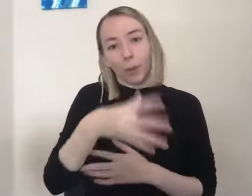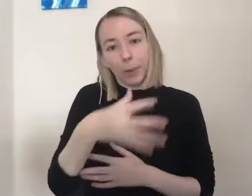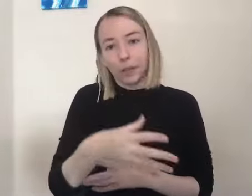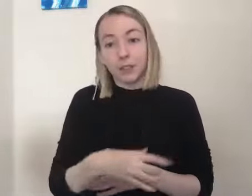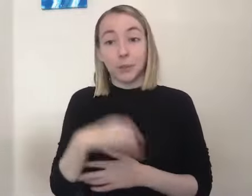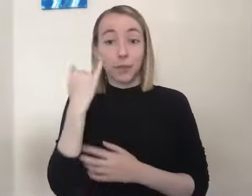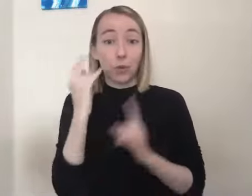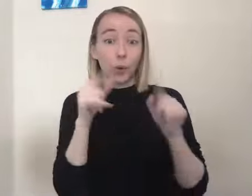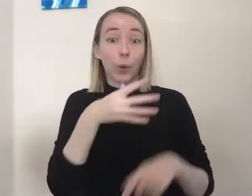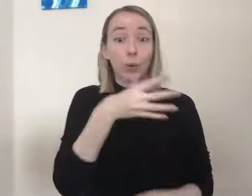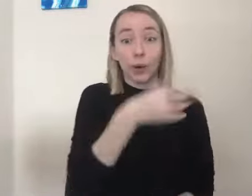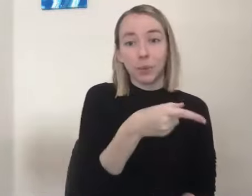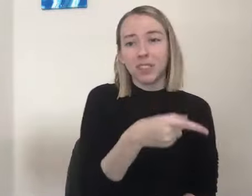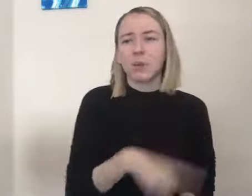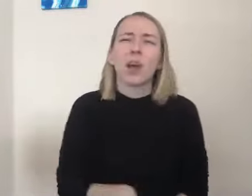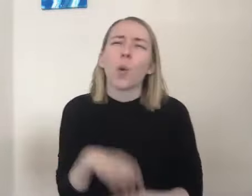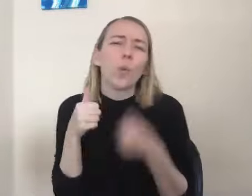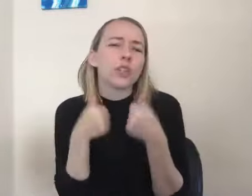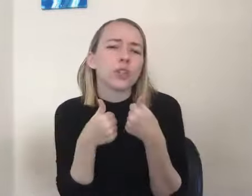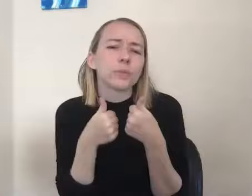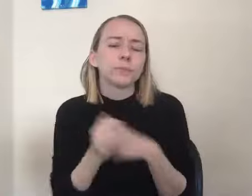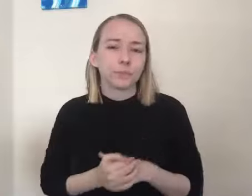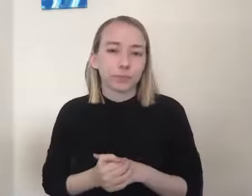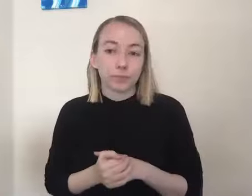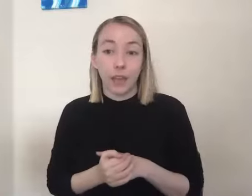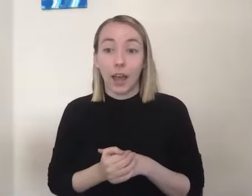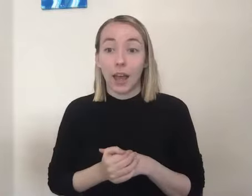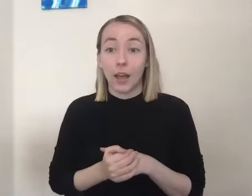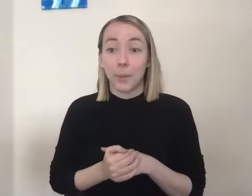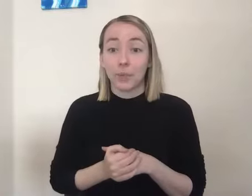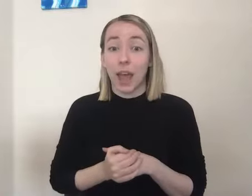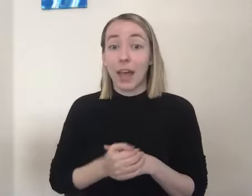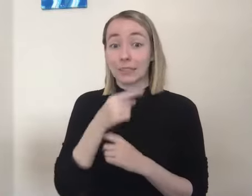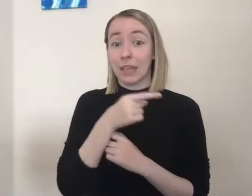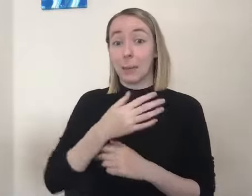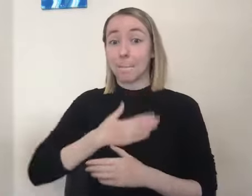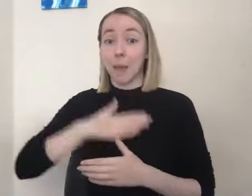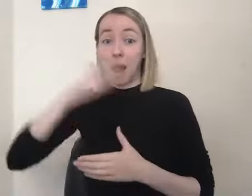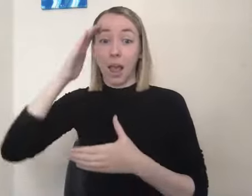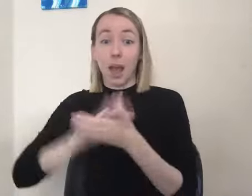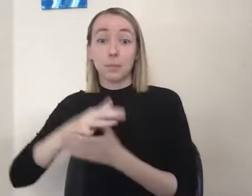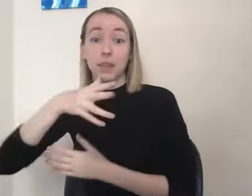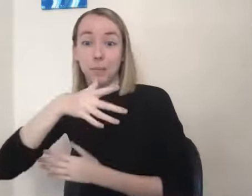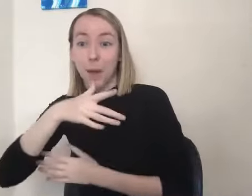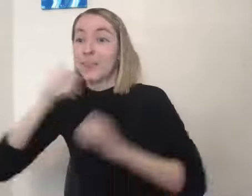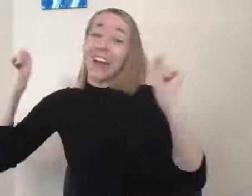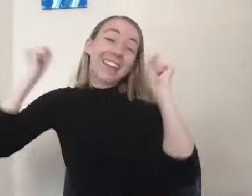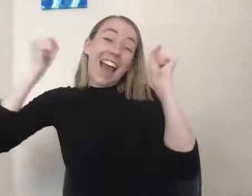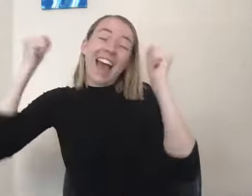My 2 boys hated going to visit her because they had 2 grannies. They had my husband's gran and they had my mum. And if I said, you're going to your gran's to